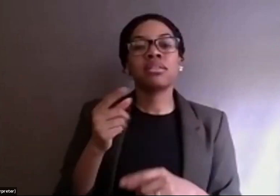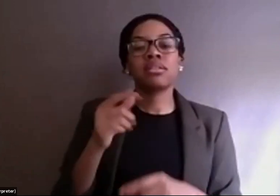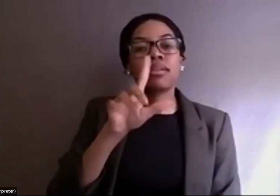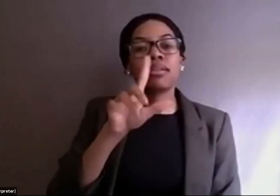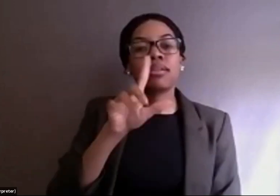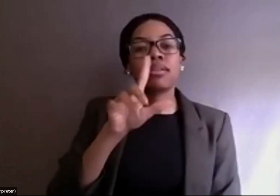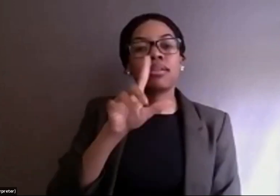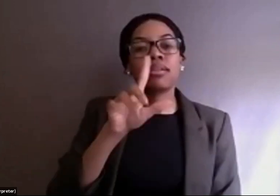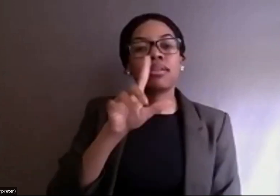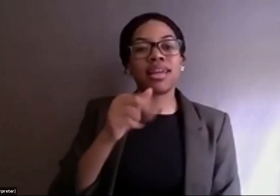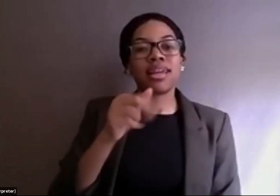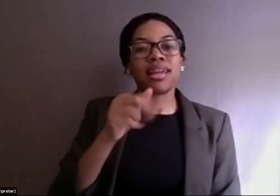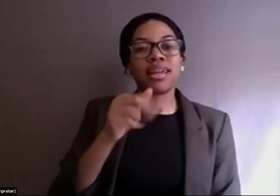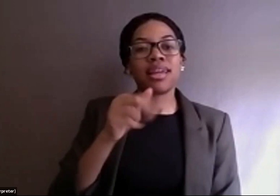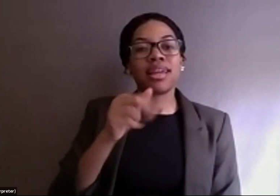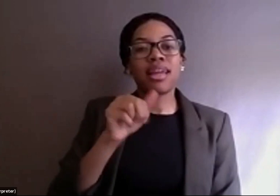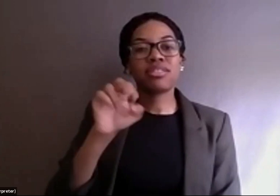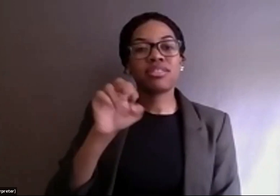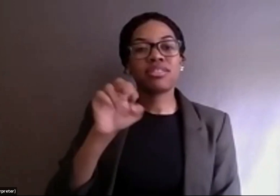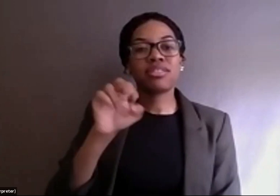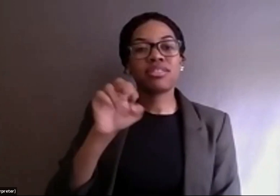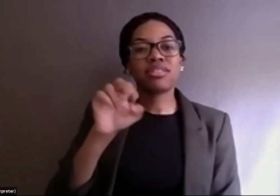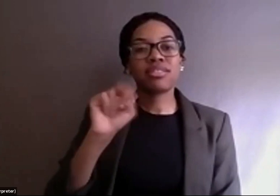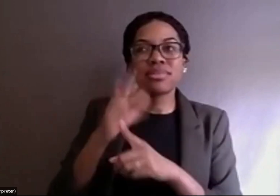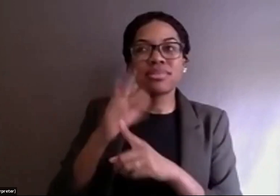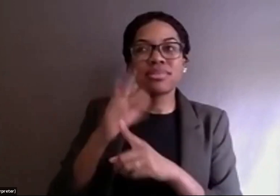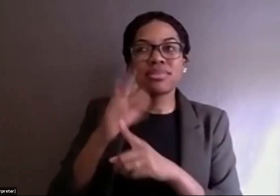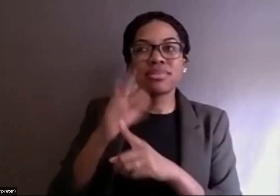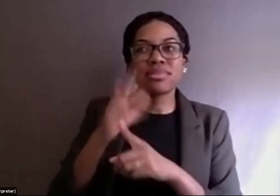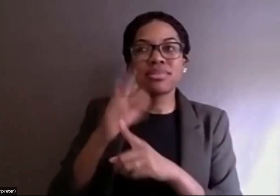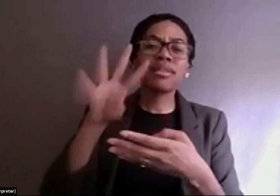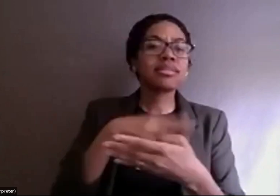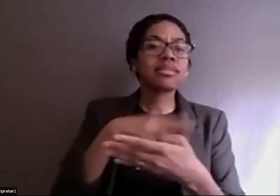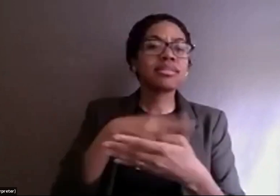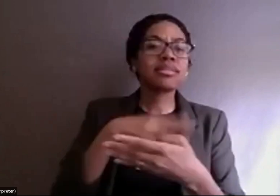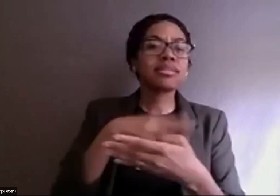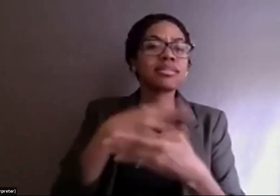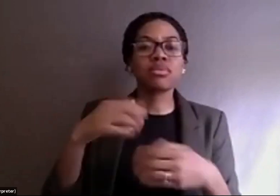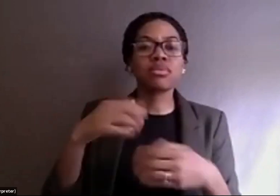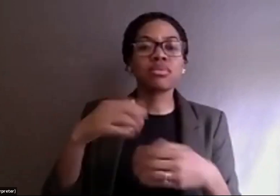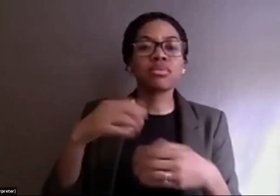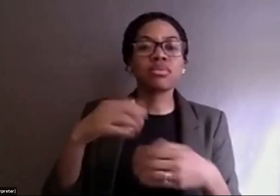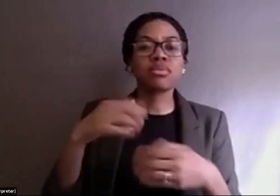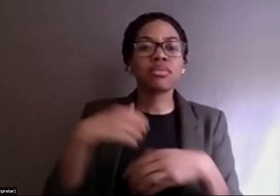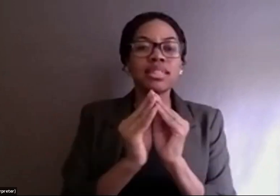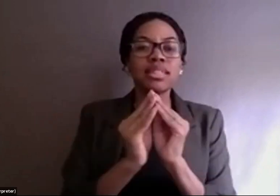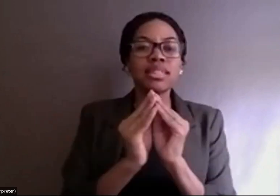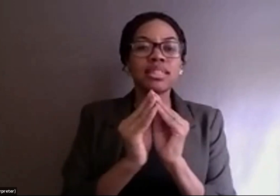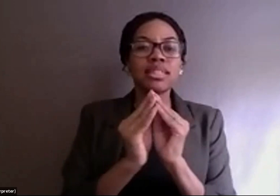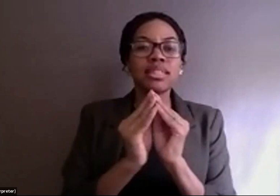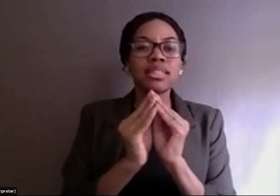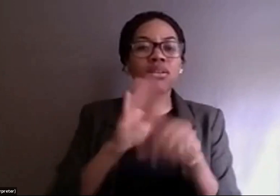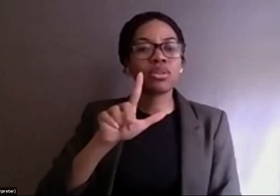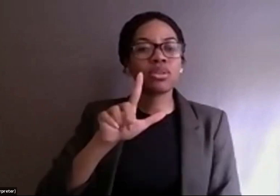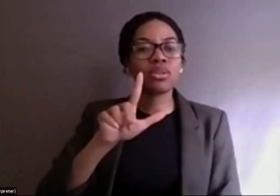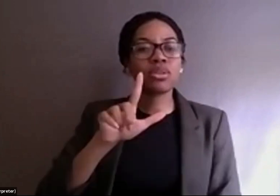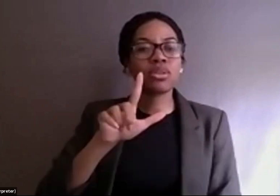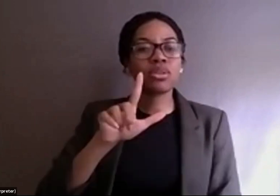you know, a virtual meeting on the 21st. You know, we've got Organizing Black in Baltimore,